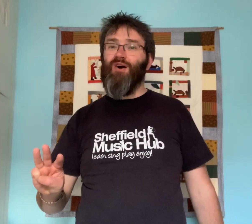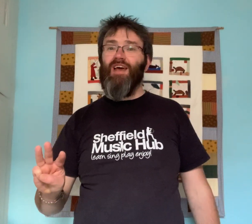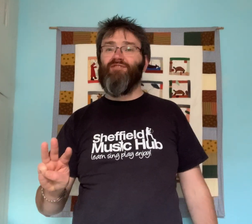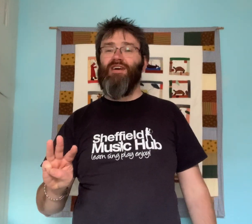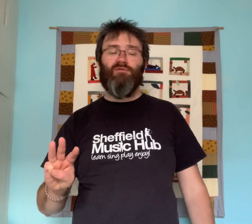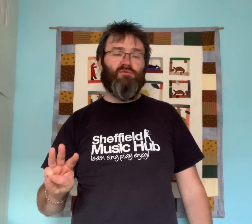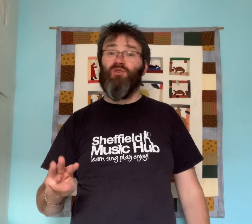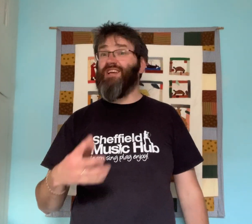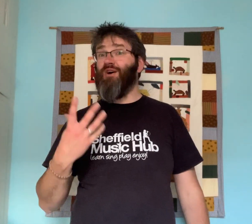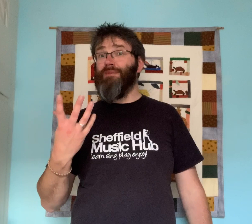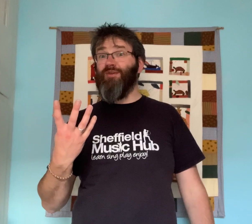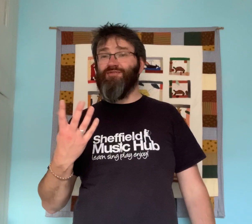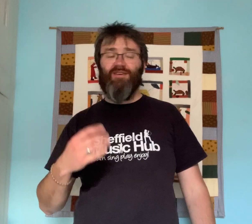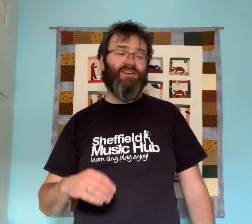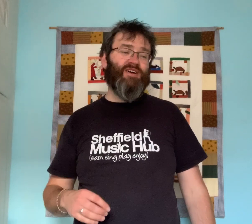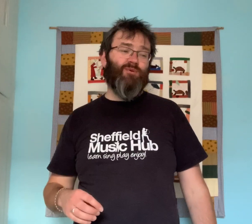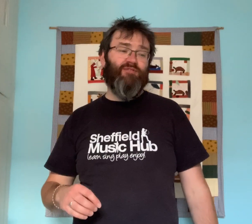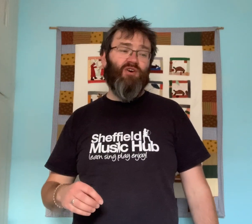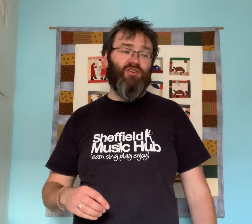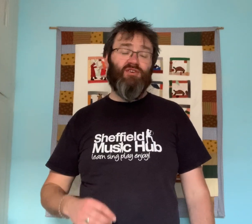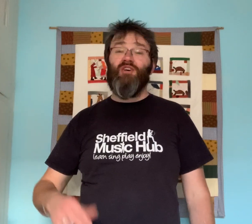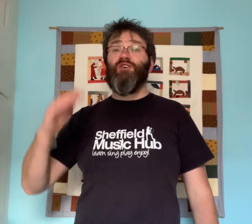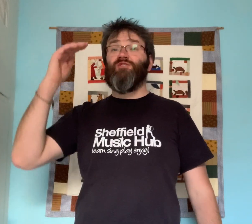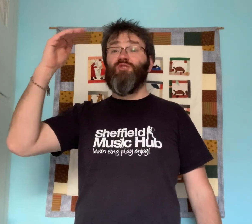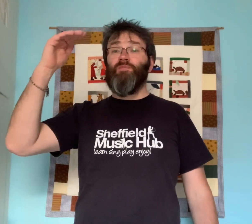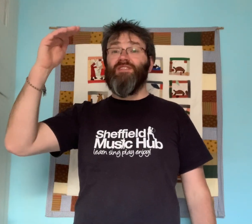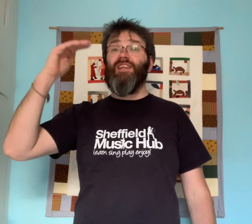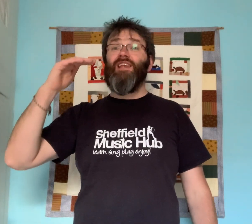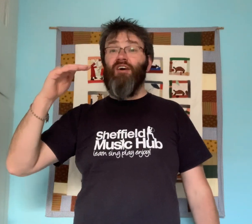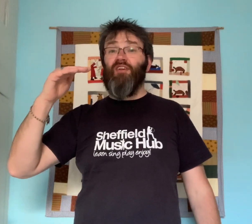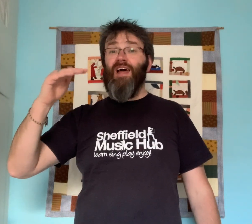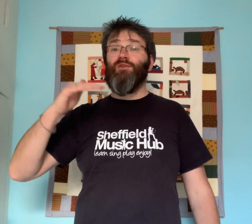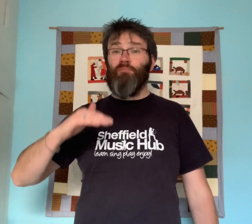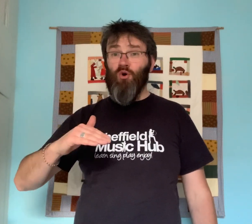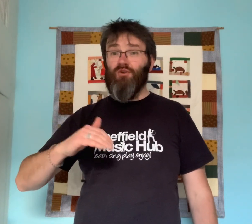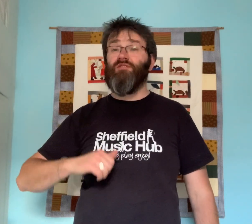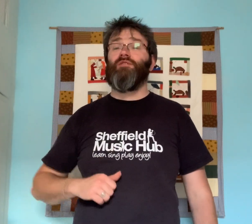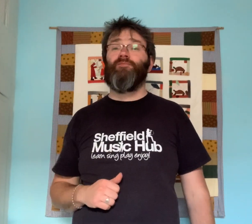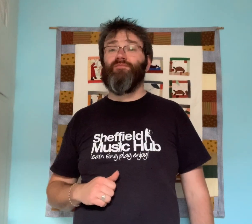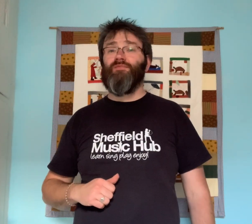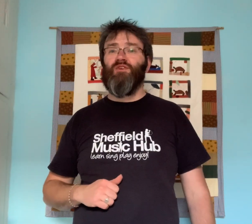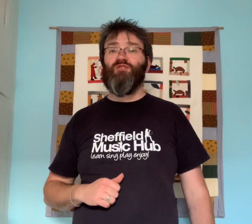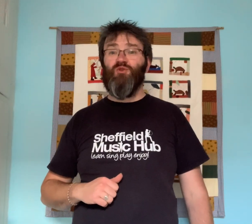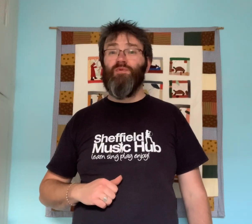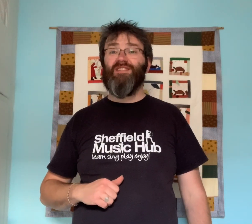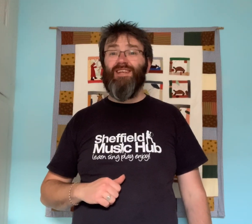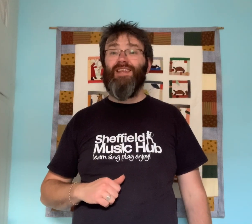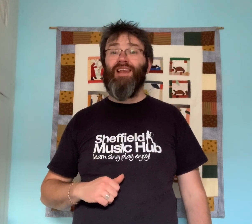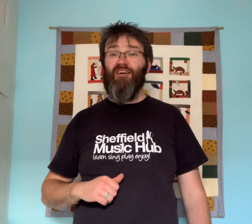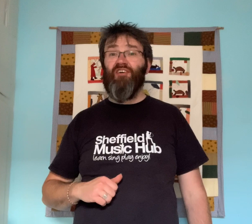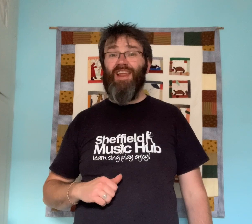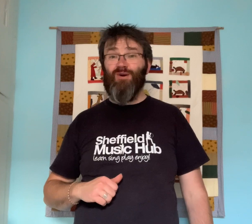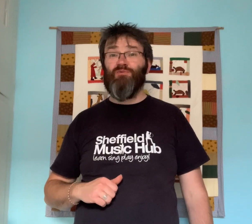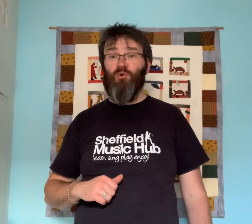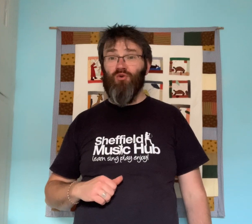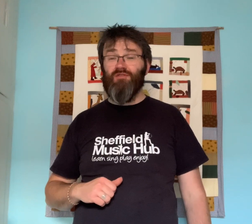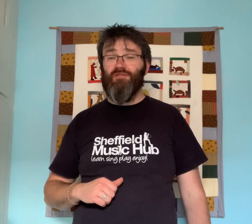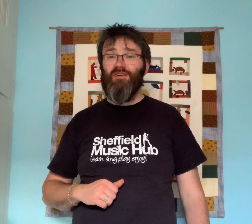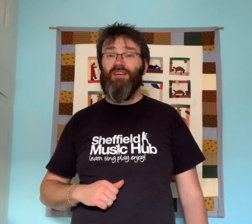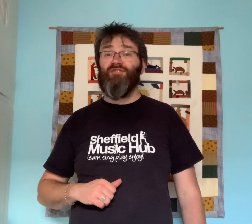heads round, or to get our mouths round. We've got super silly laugh aloud books. Super silly laugh aloud books. Let's try